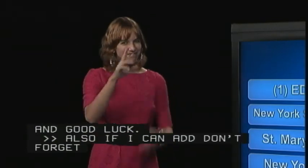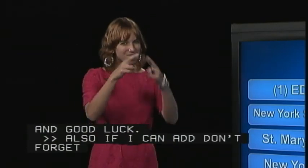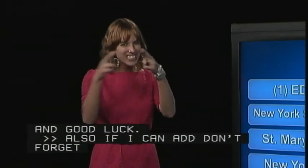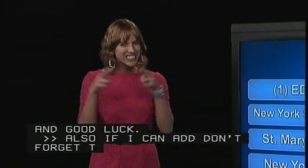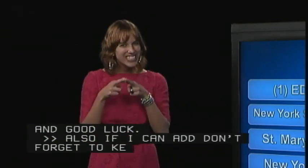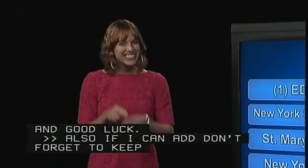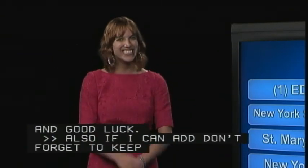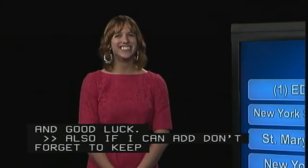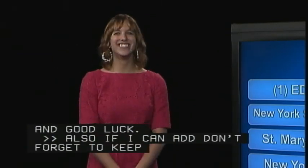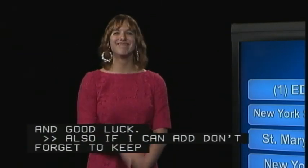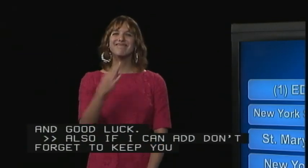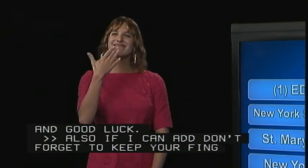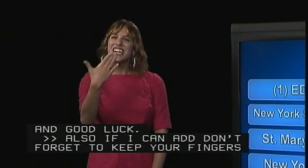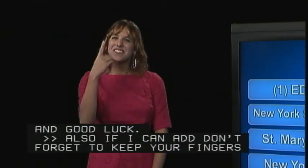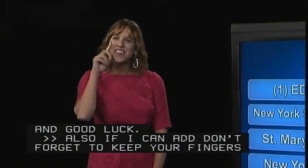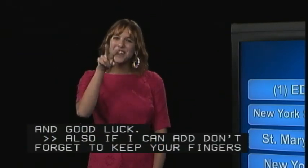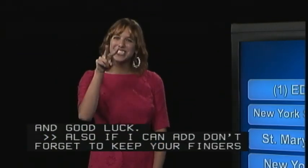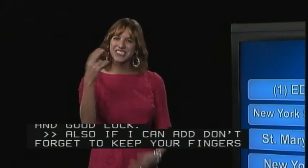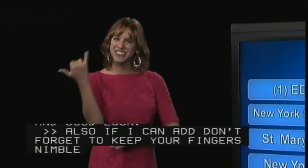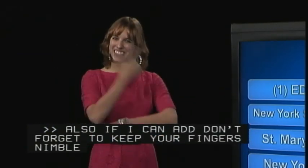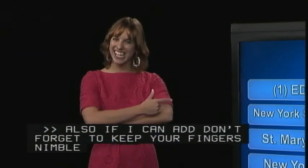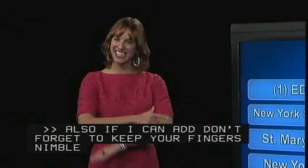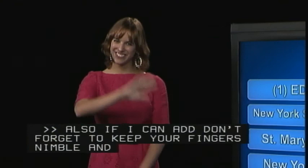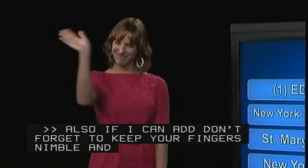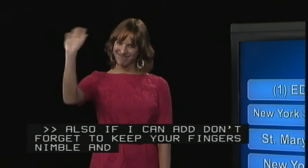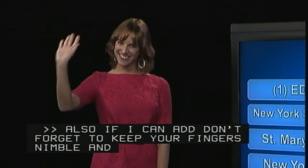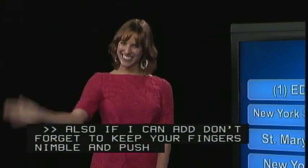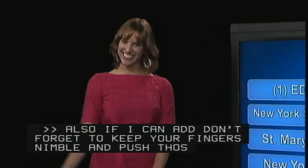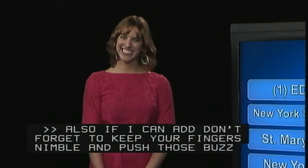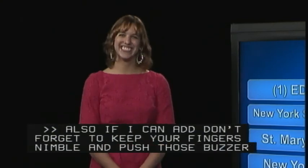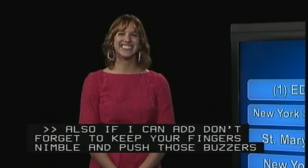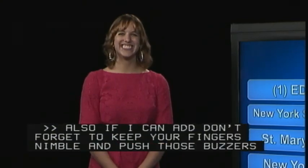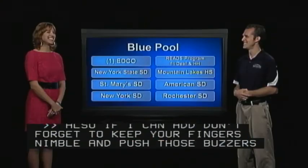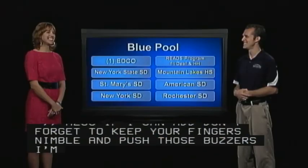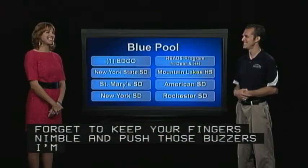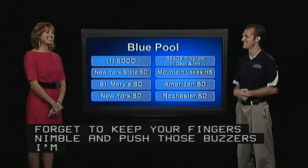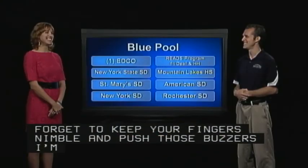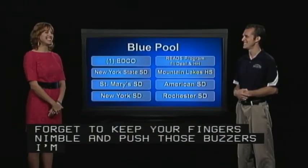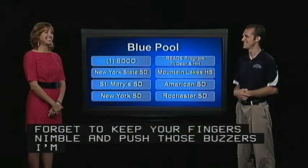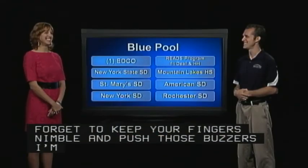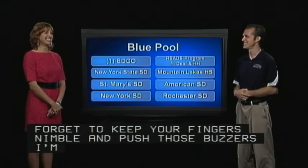looking forward to seeing all of your competitions in your various regions. Thank you so much for watching today. Goodbye.